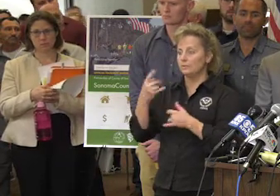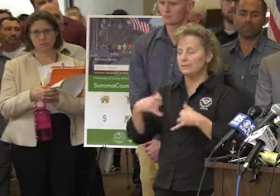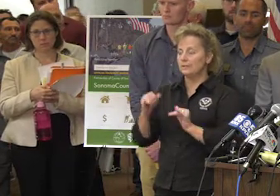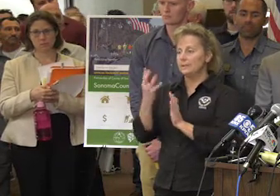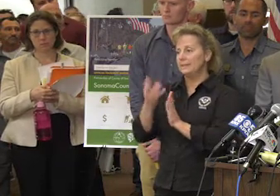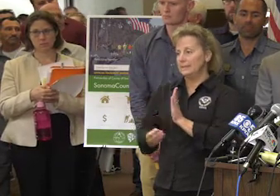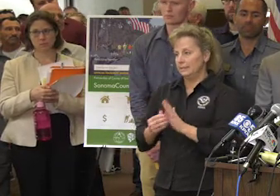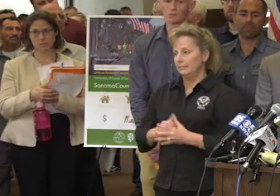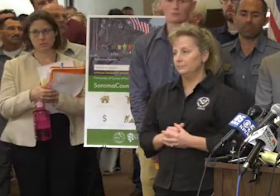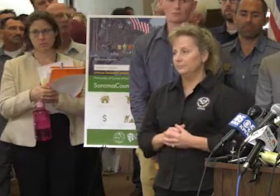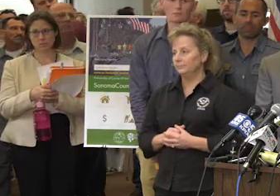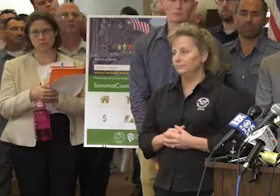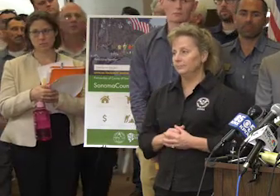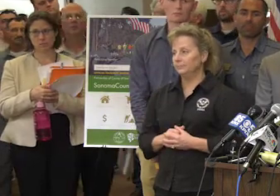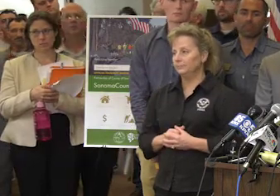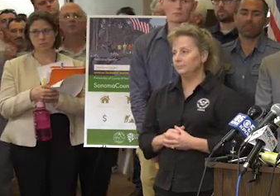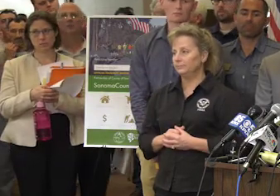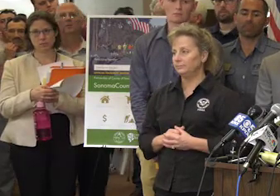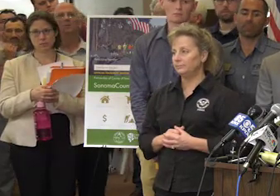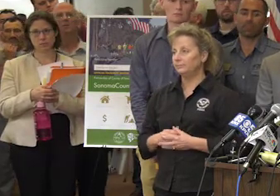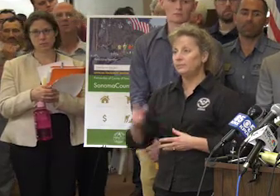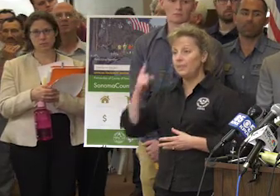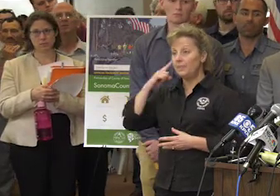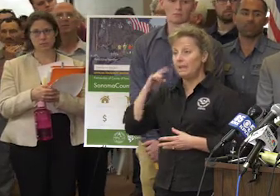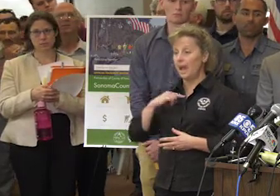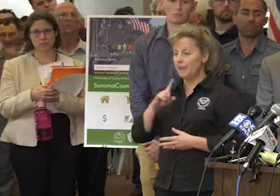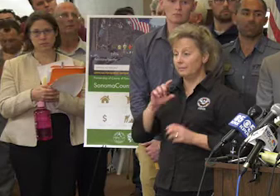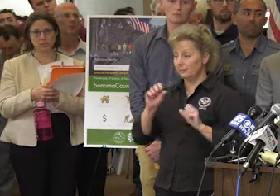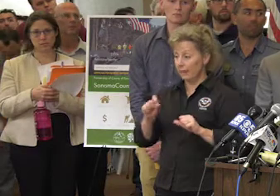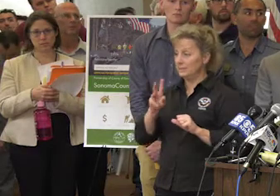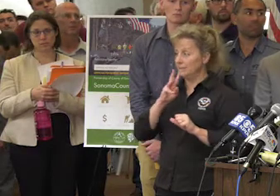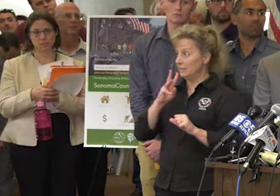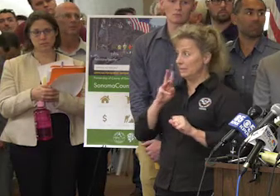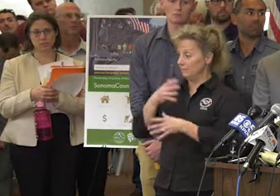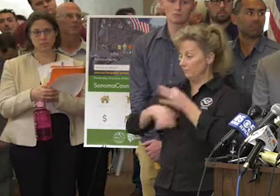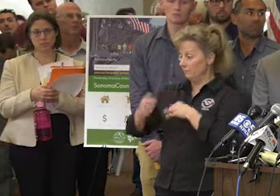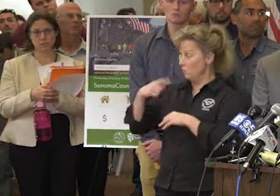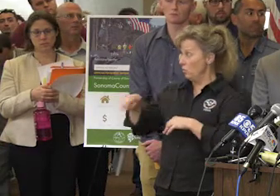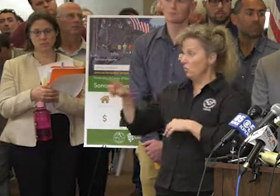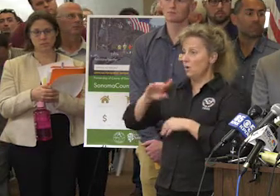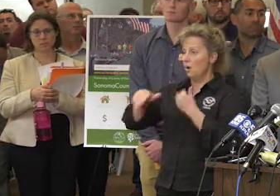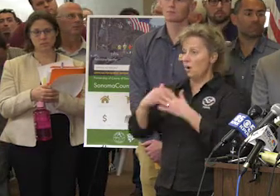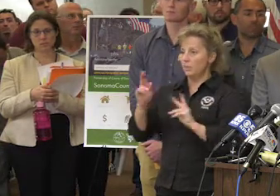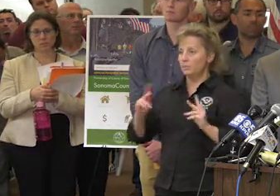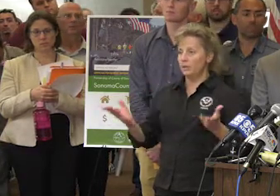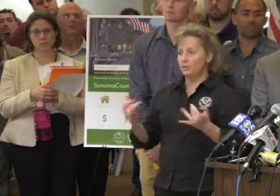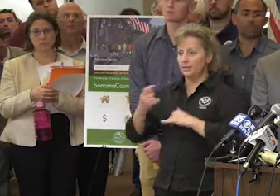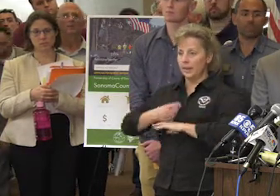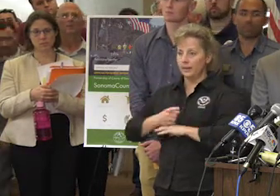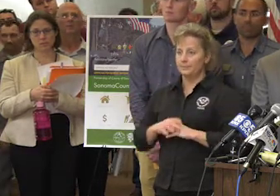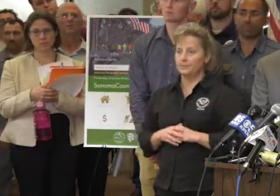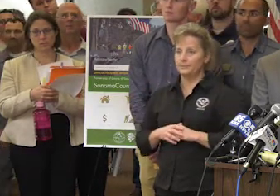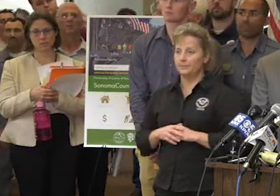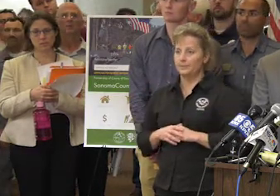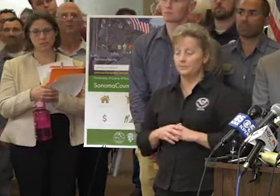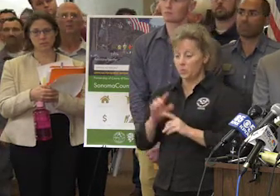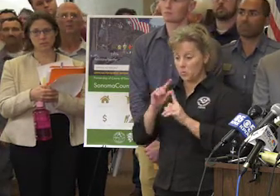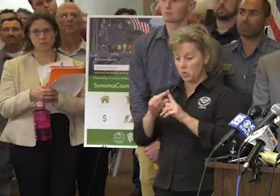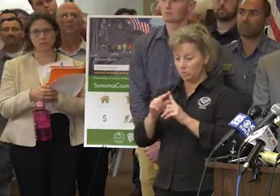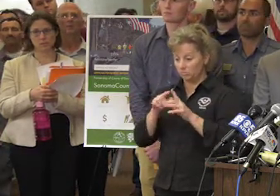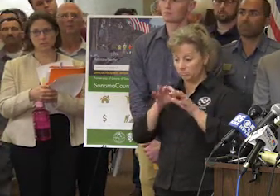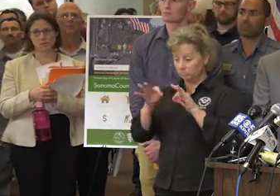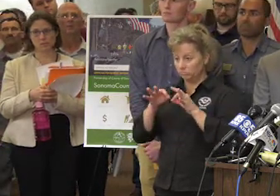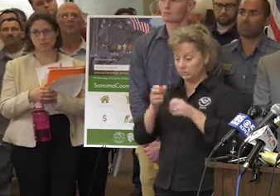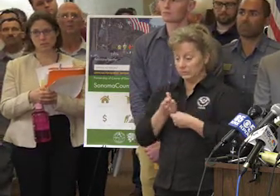missing. And I think I could speak for everyone in this building here today. Words cannot